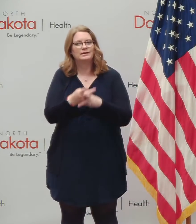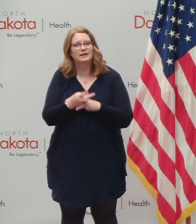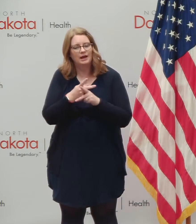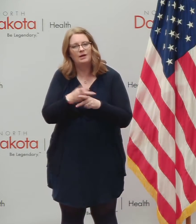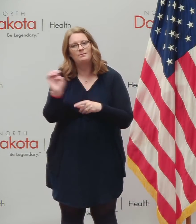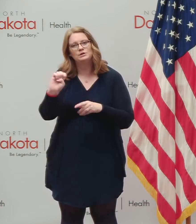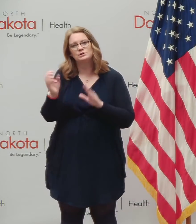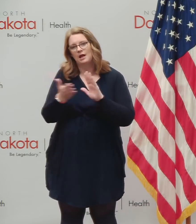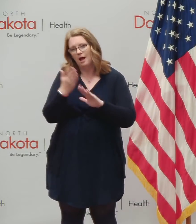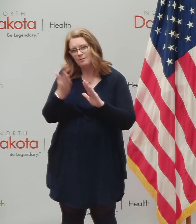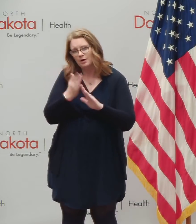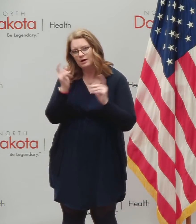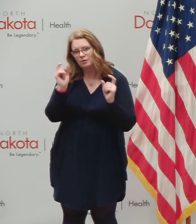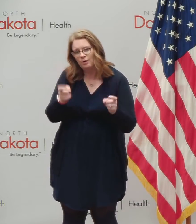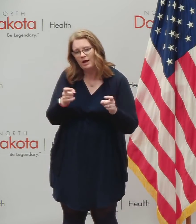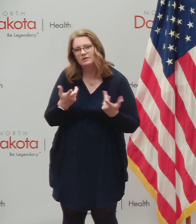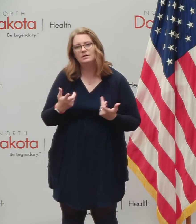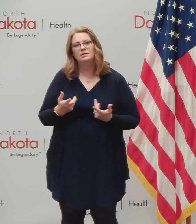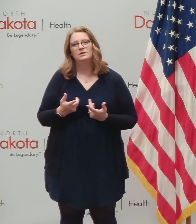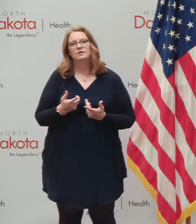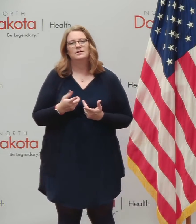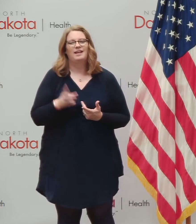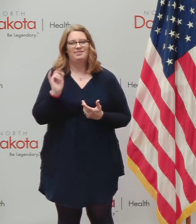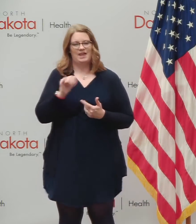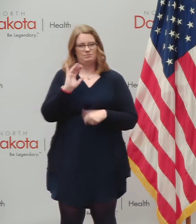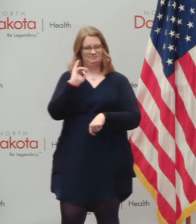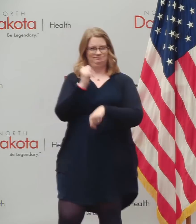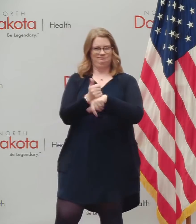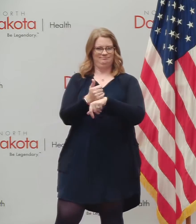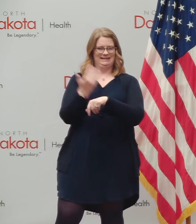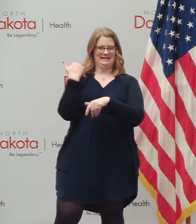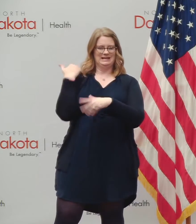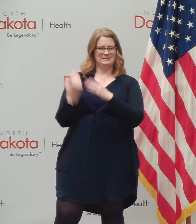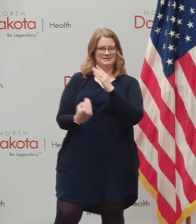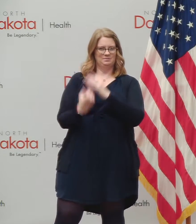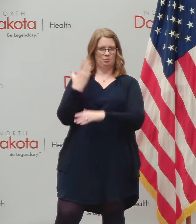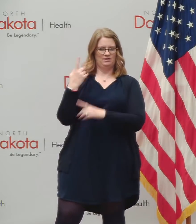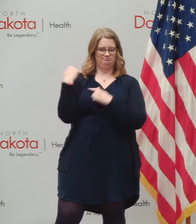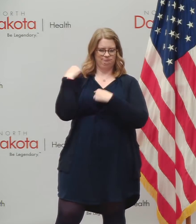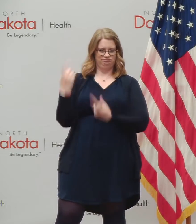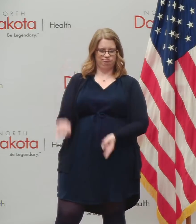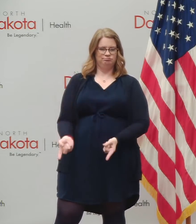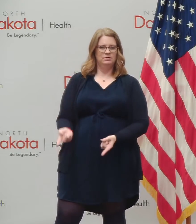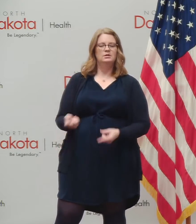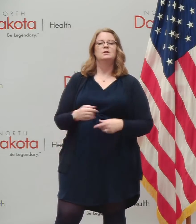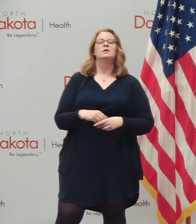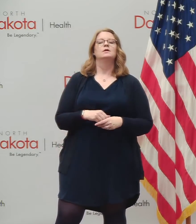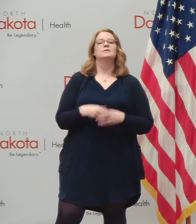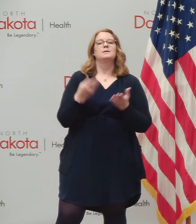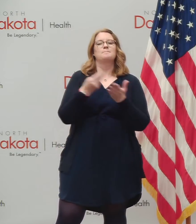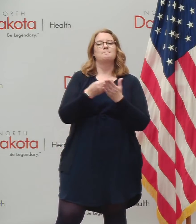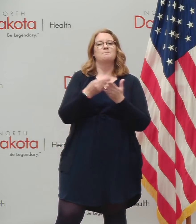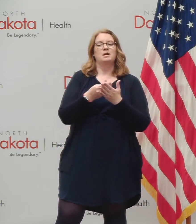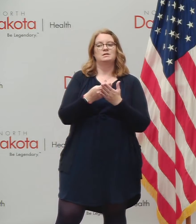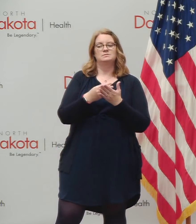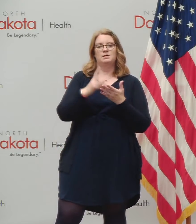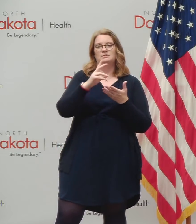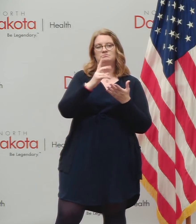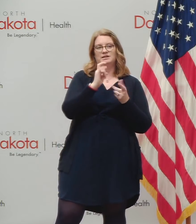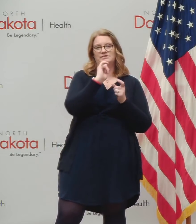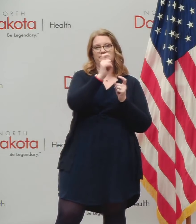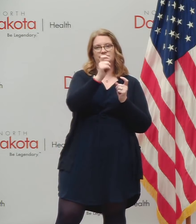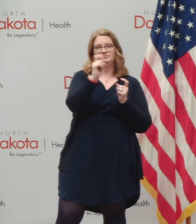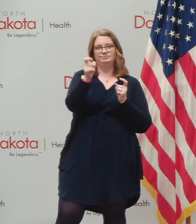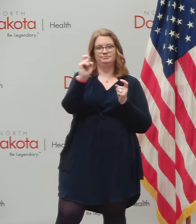Operating Grant Program. This was devised last spring, has been in operation since then, and money has been flowing out to help